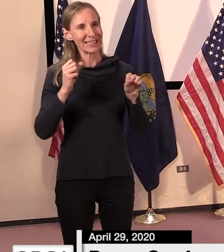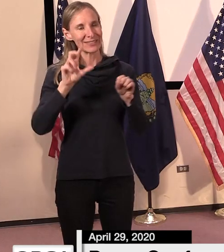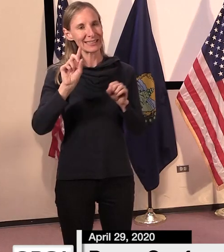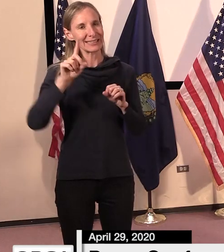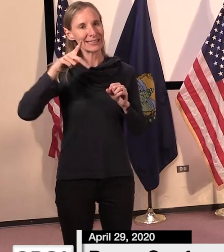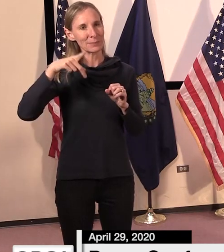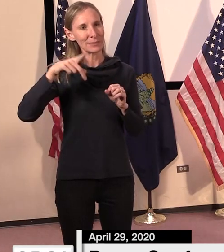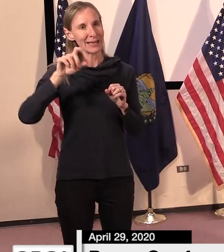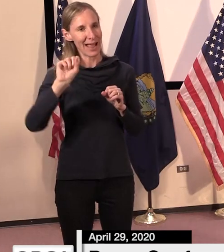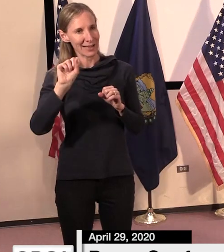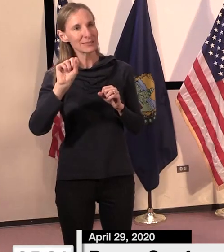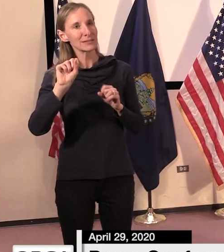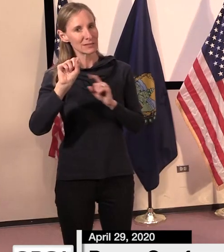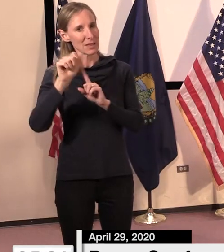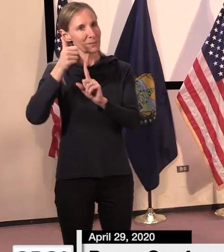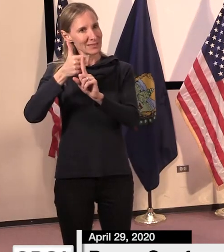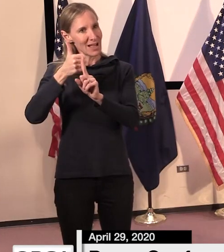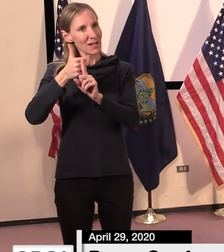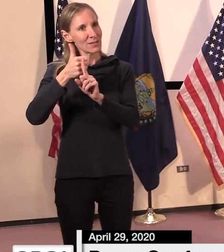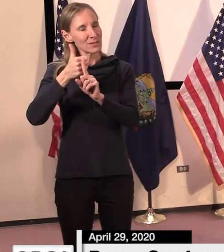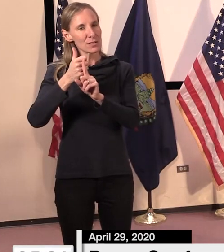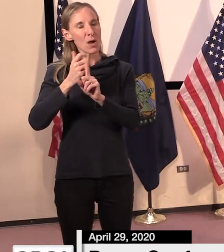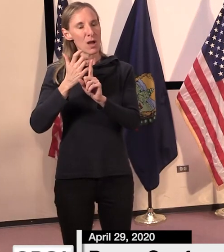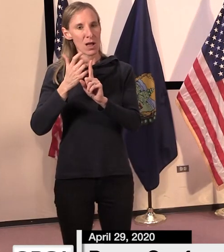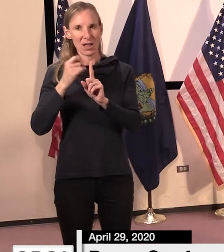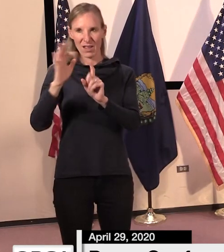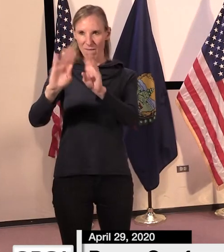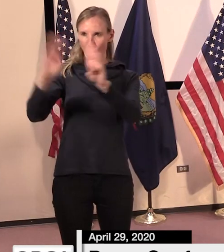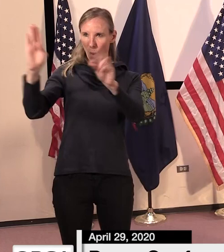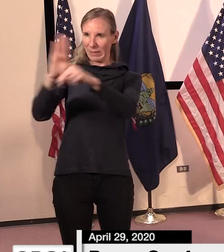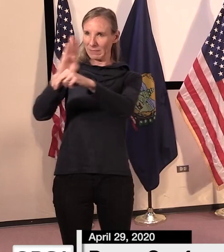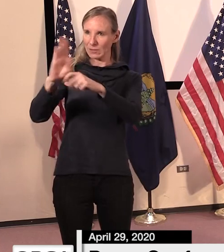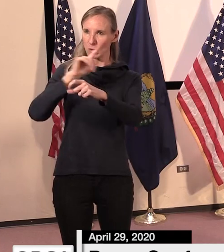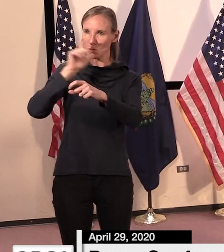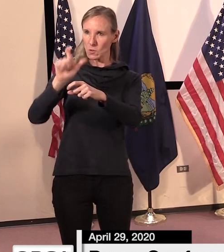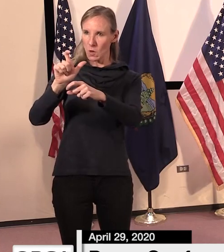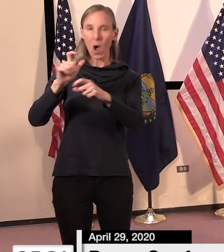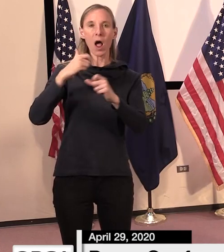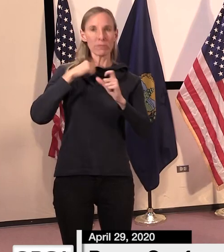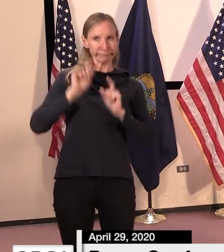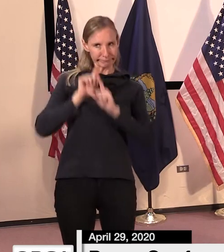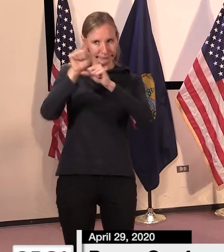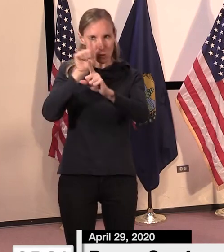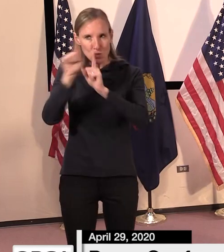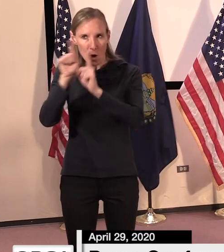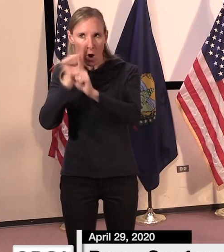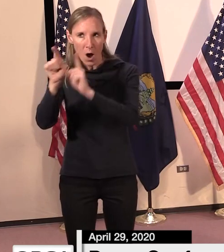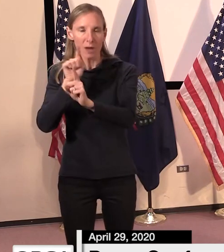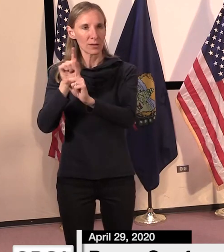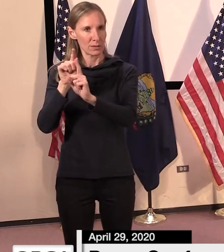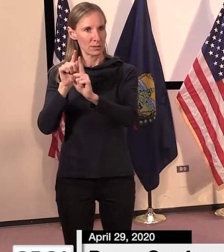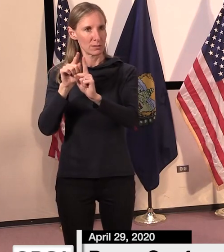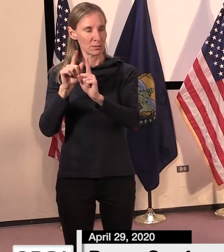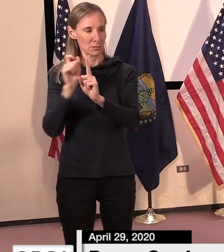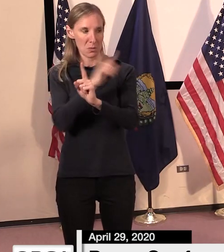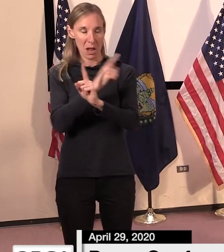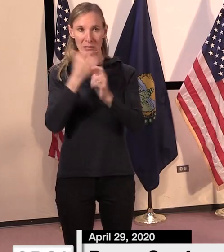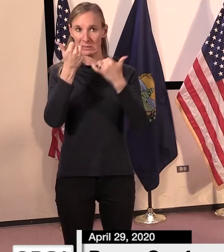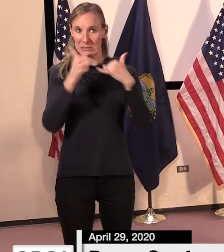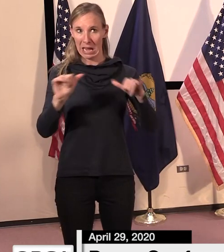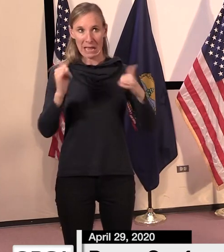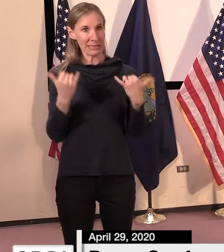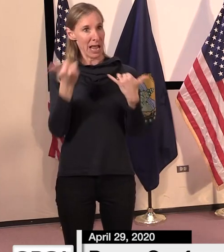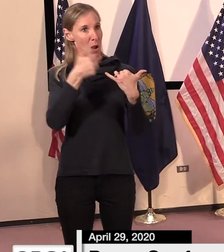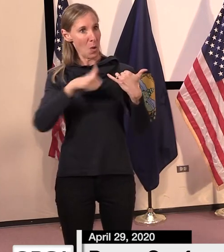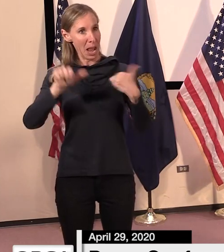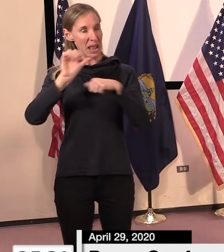was starting to go and talk to businesses that were open when they shouldn't be. And I was just wondering, has there been any enforcement action taken against any business